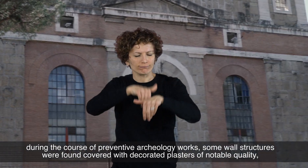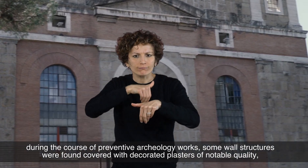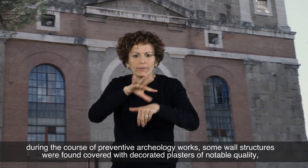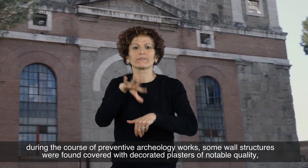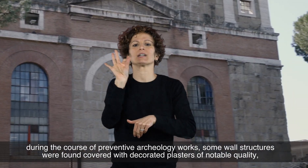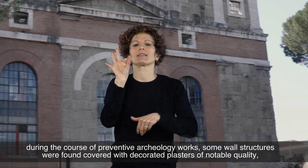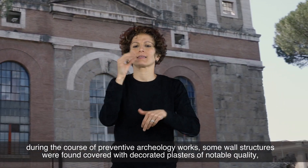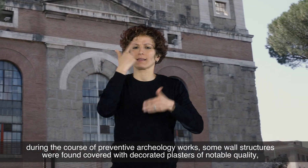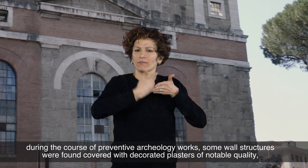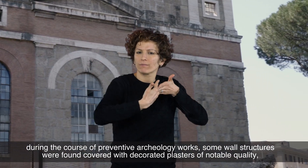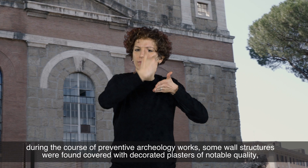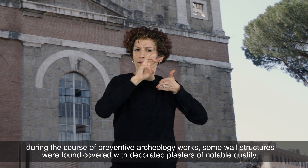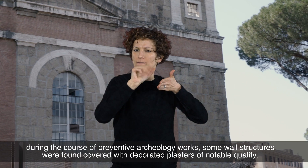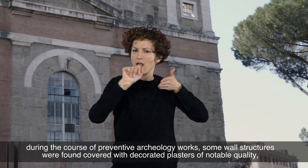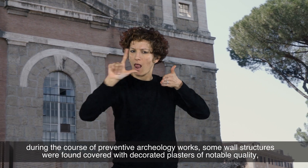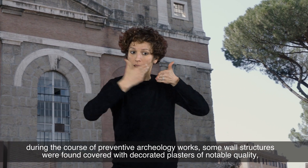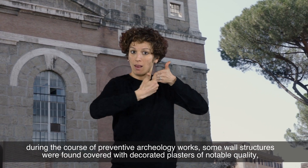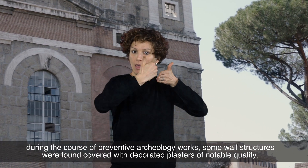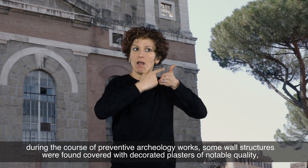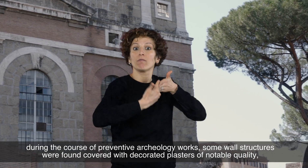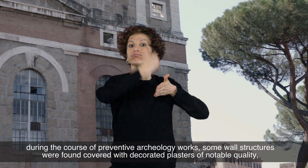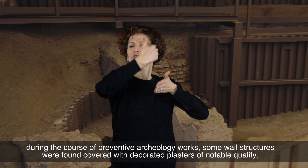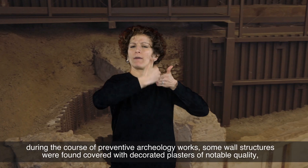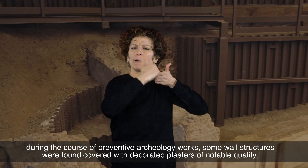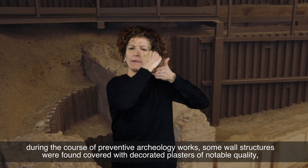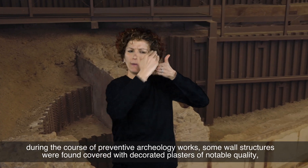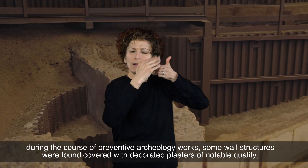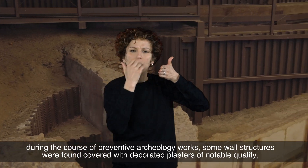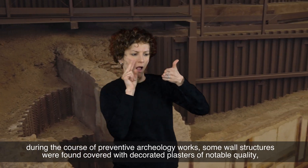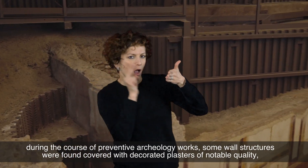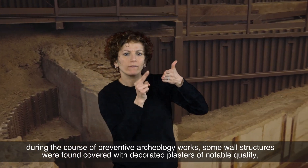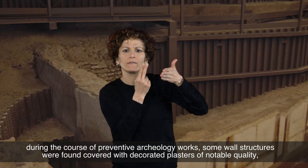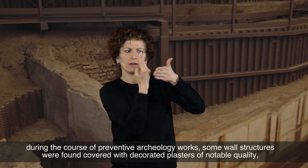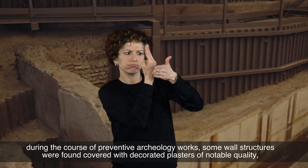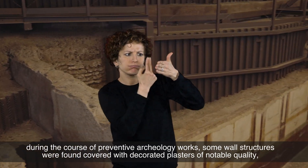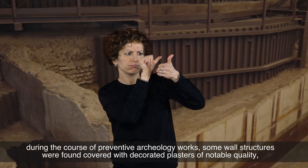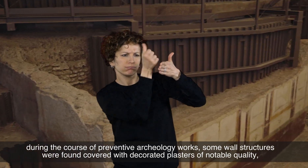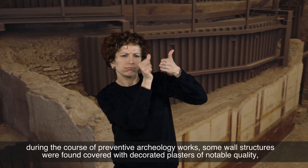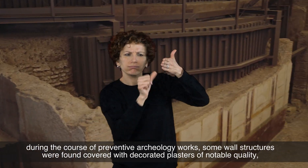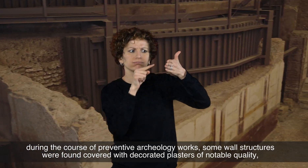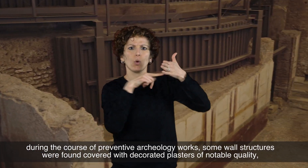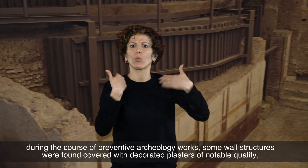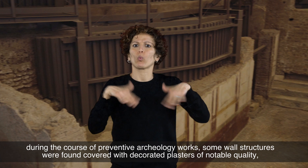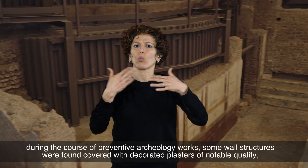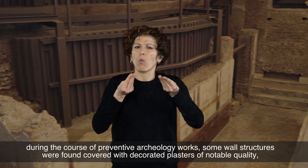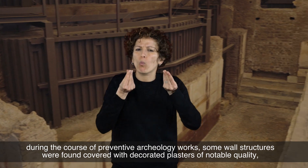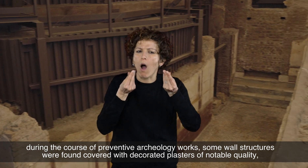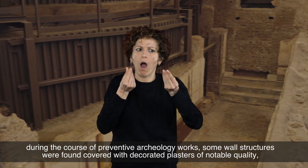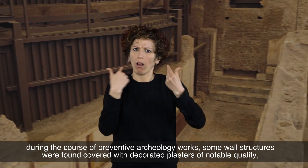of preventive archaeology works, some wall structures were found covered with decorated plasters of